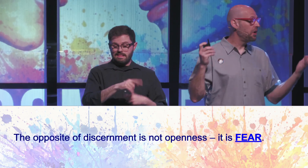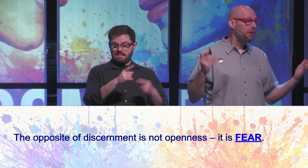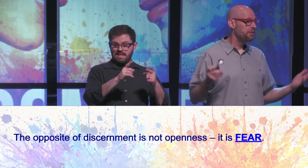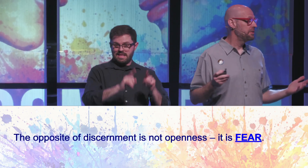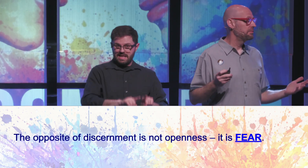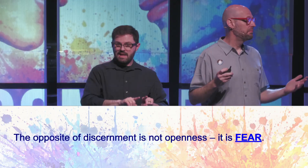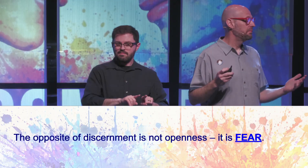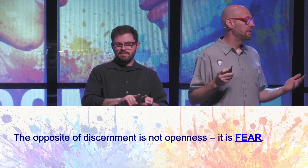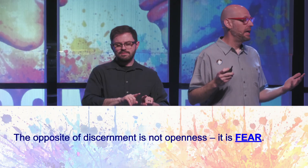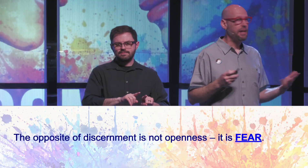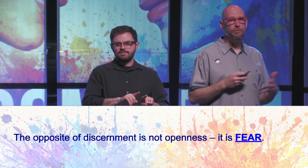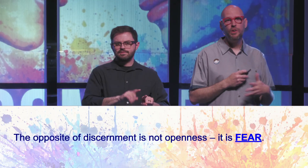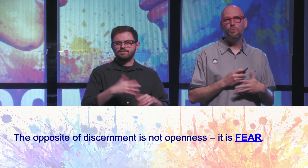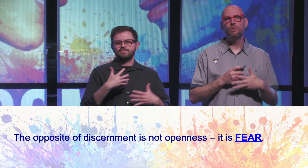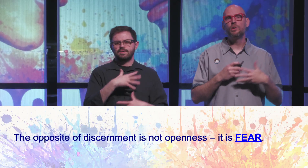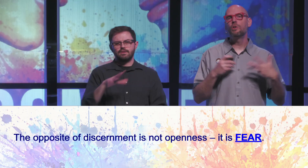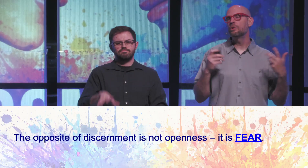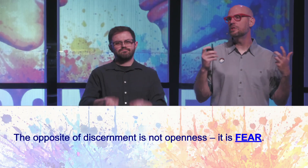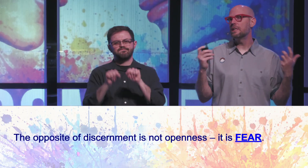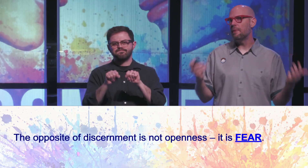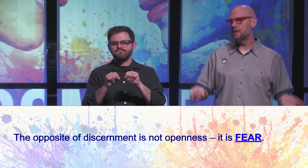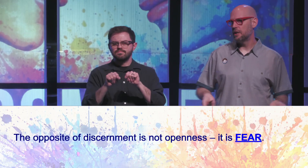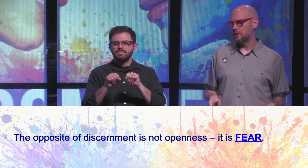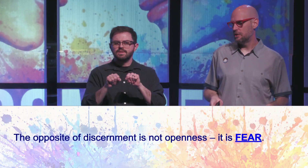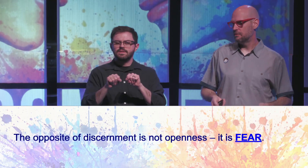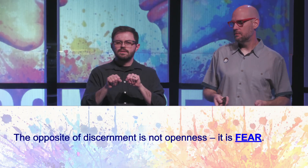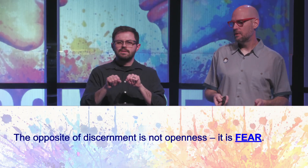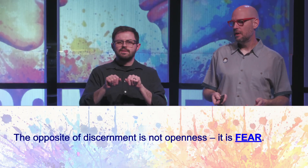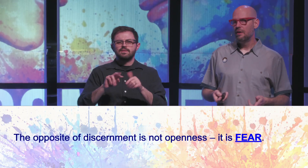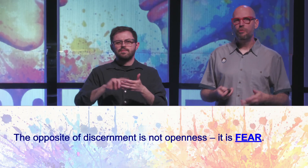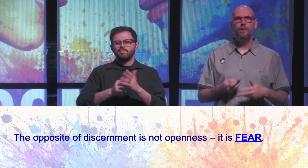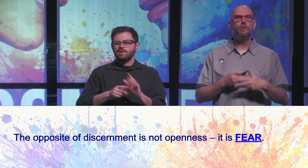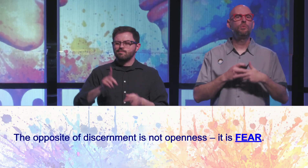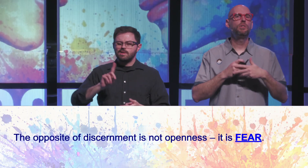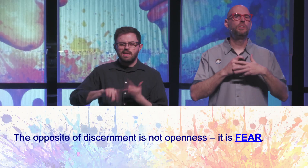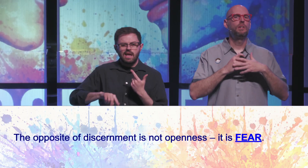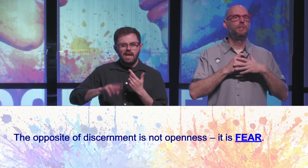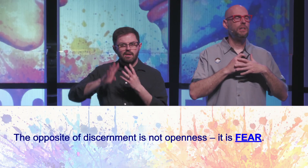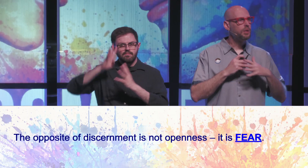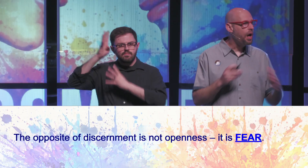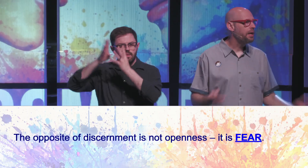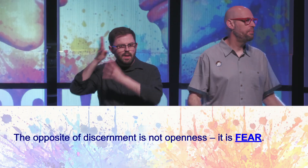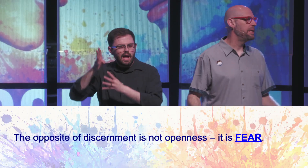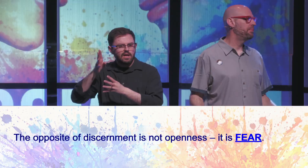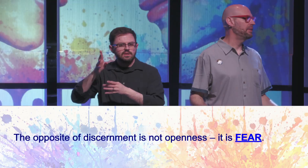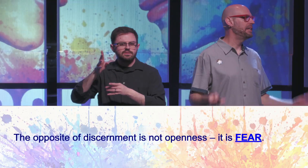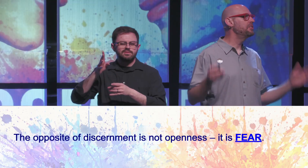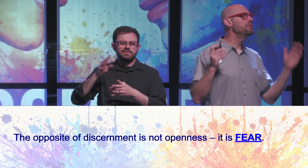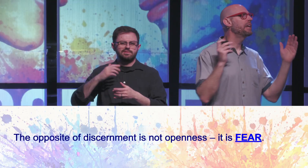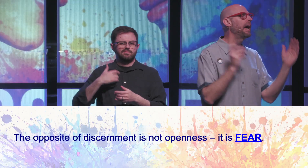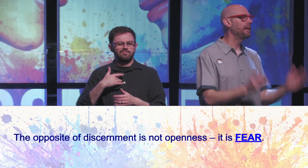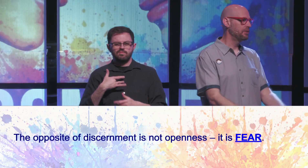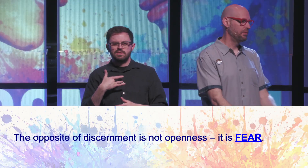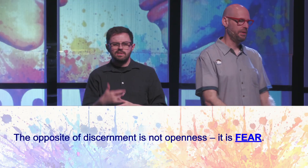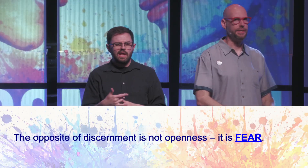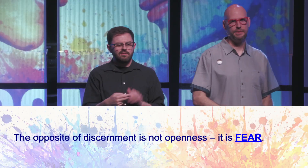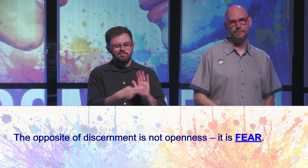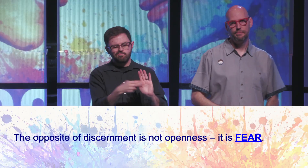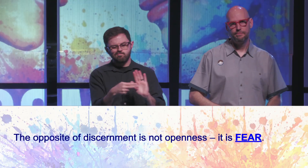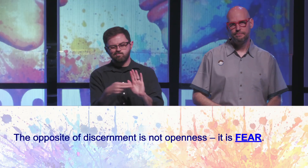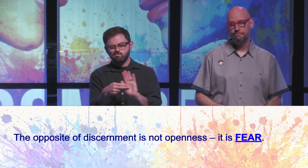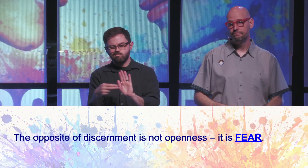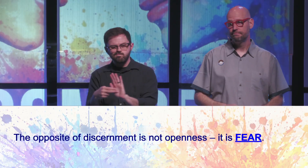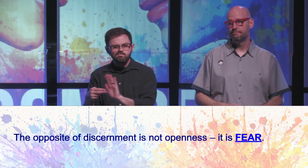one in charge. And fear will close the imagination. Fear will lock people into